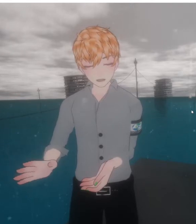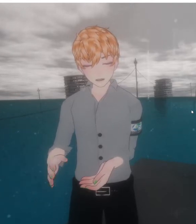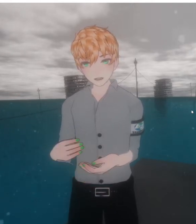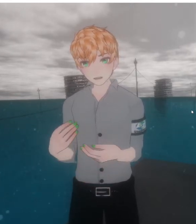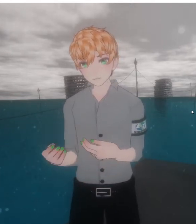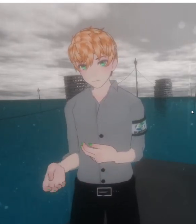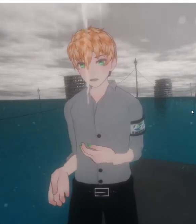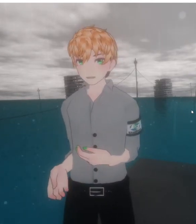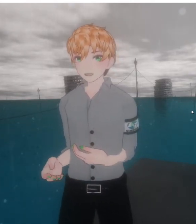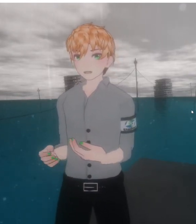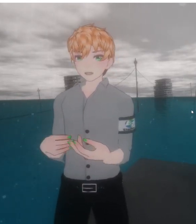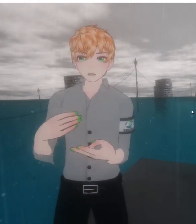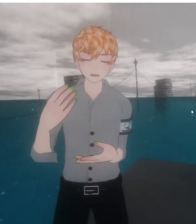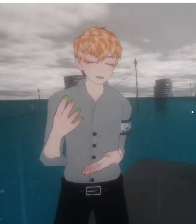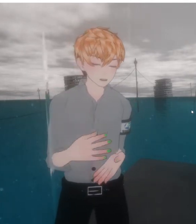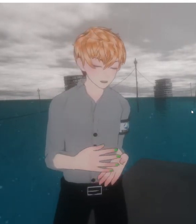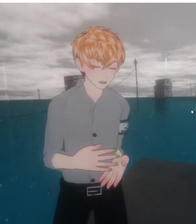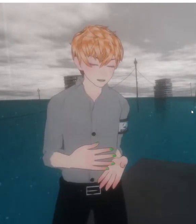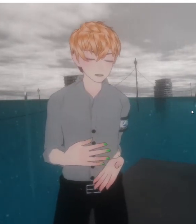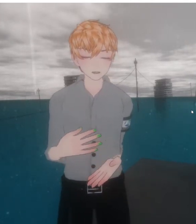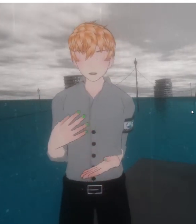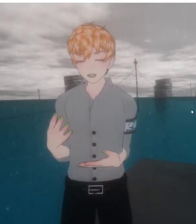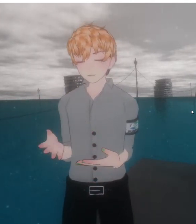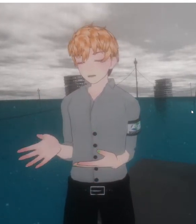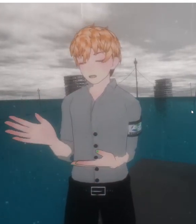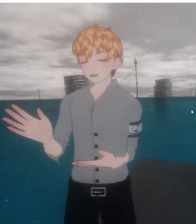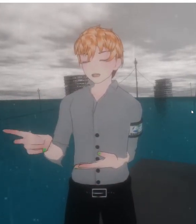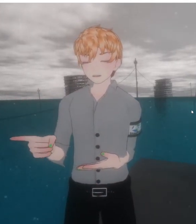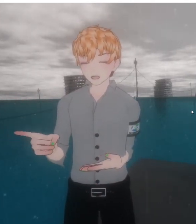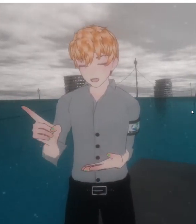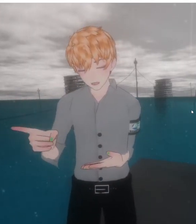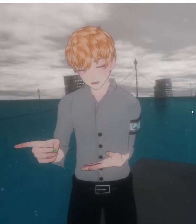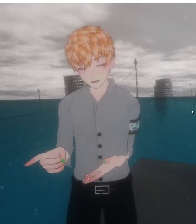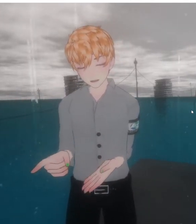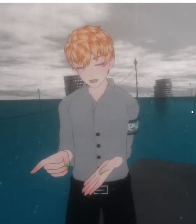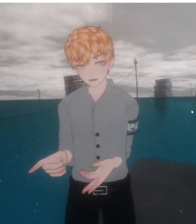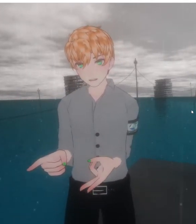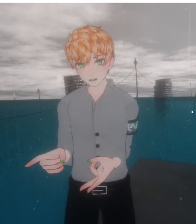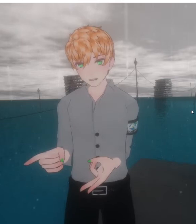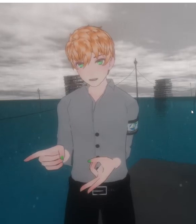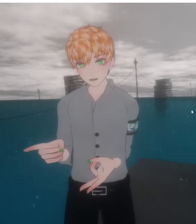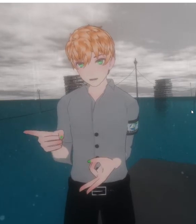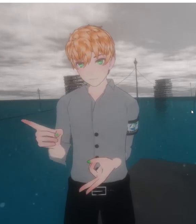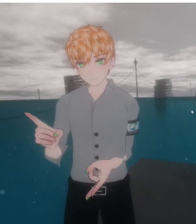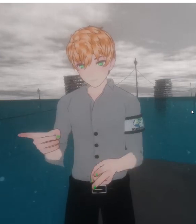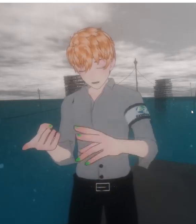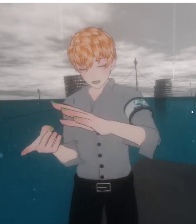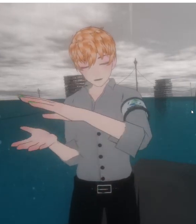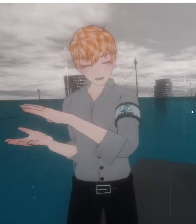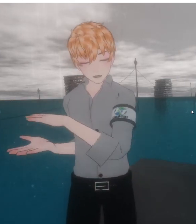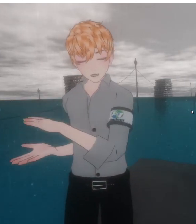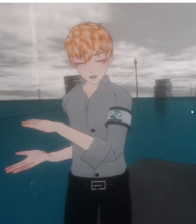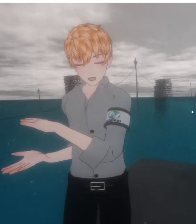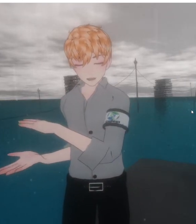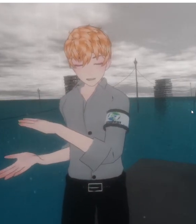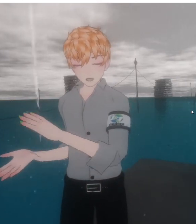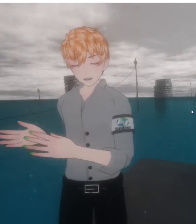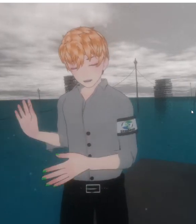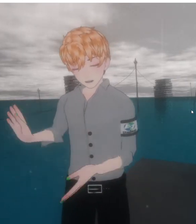place. That's something where when you're editing through, you recognize, this is a conversation that could be put on its own and needs to